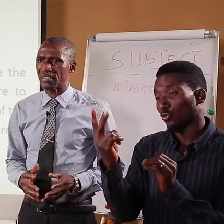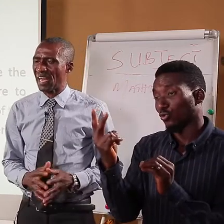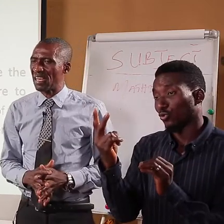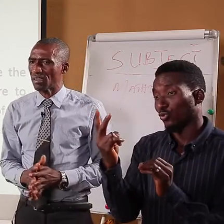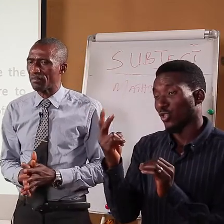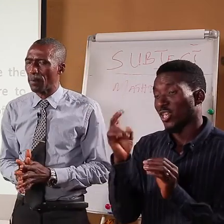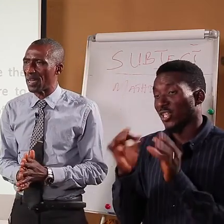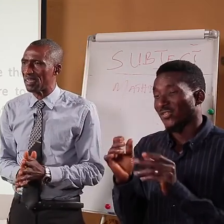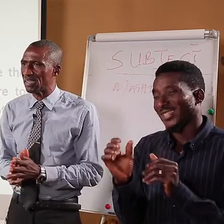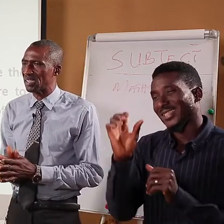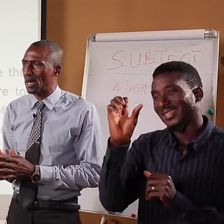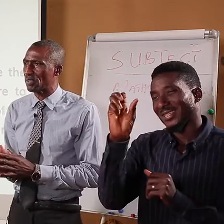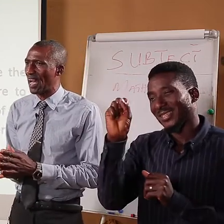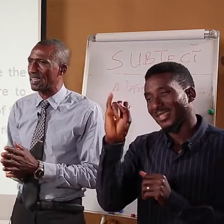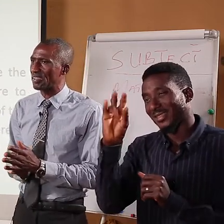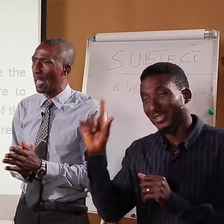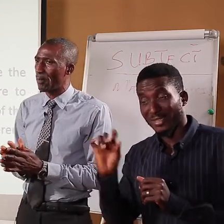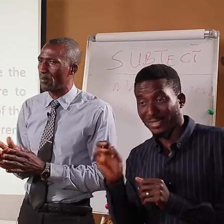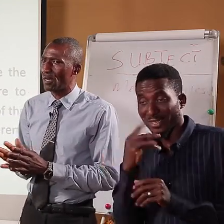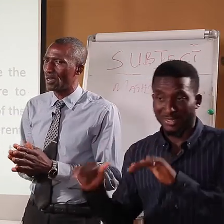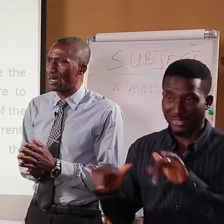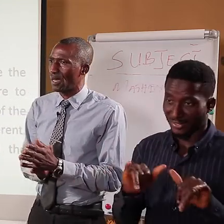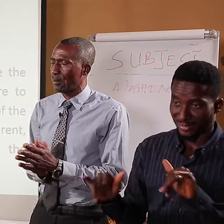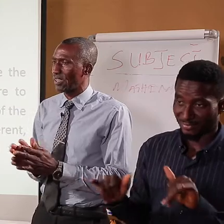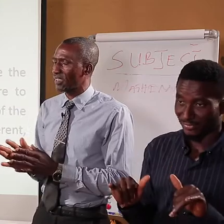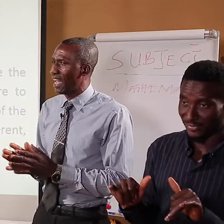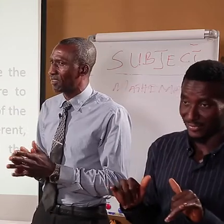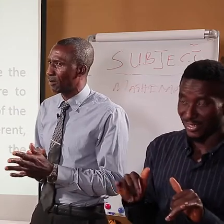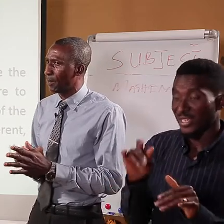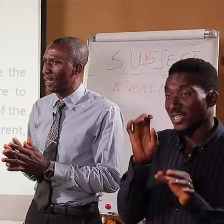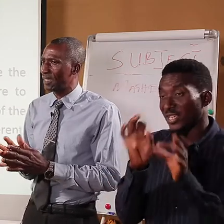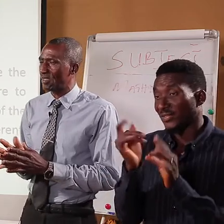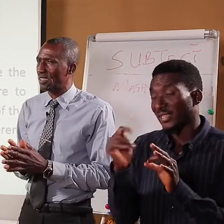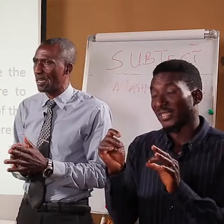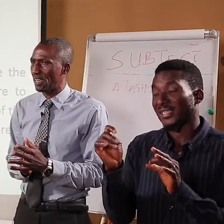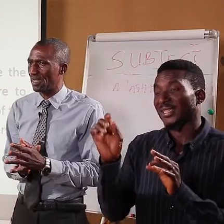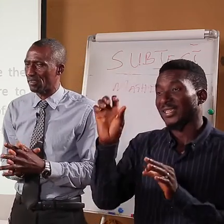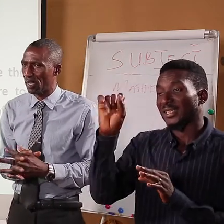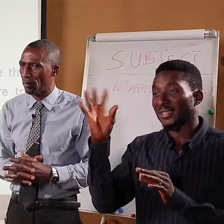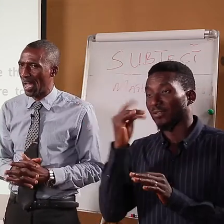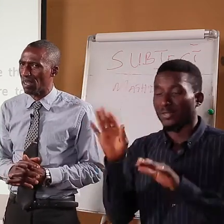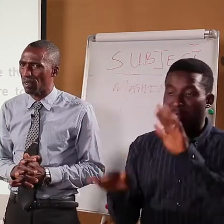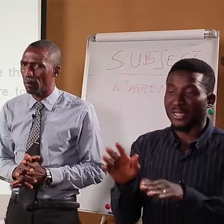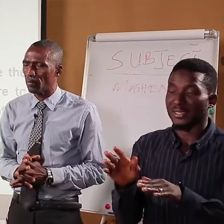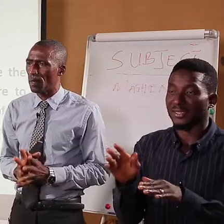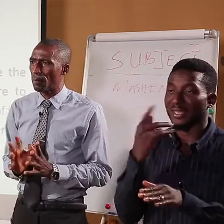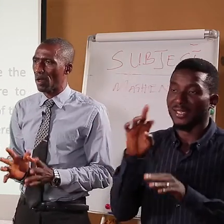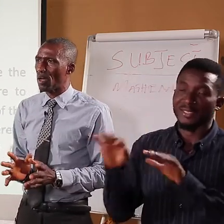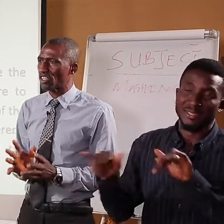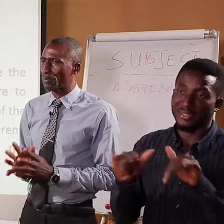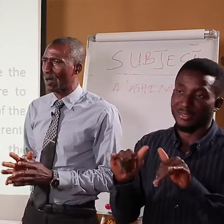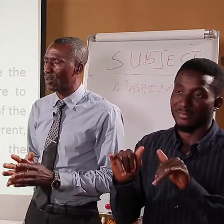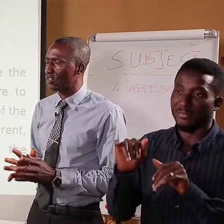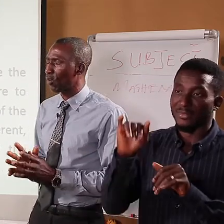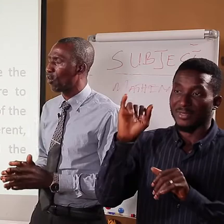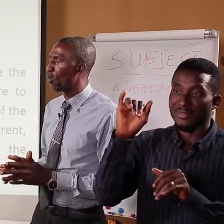if the signs of the balancing terms are the same, if the signs of the balancing terms are the same, i.e.